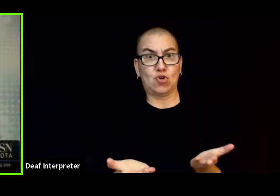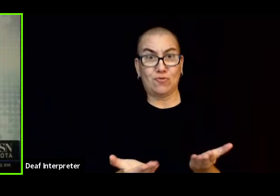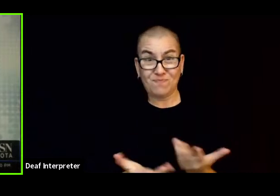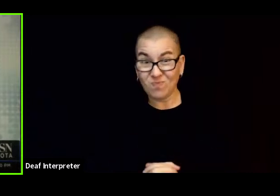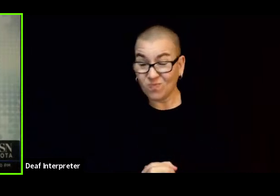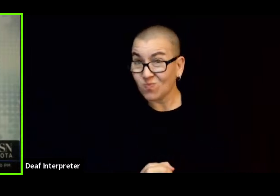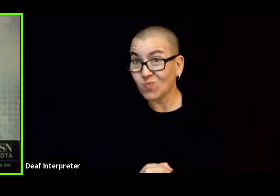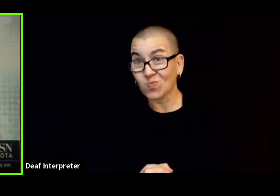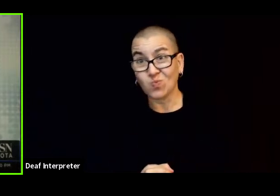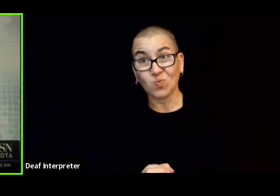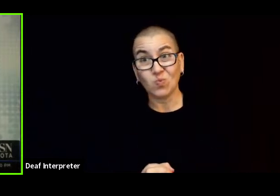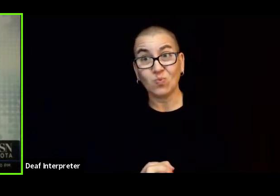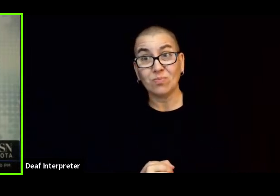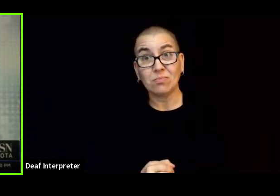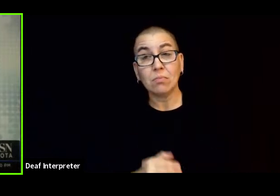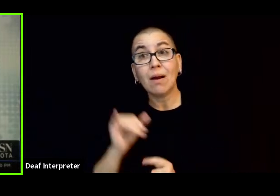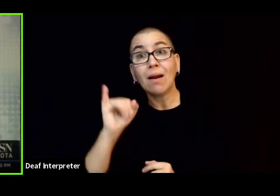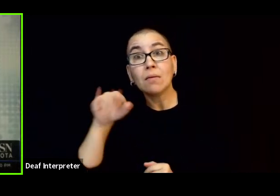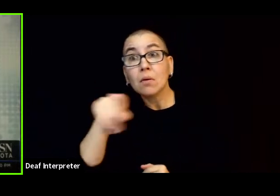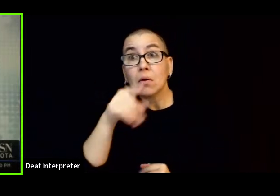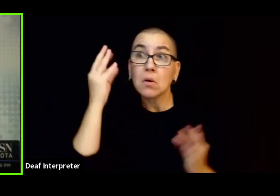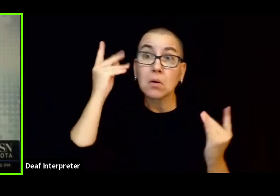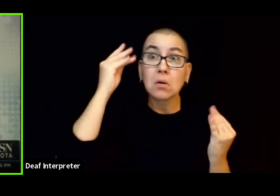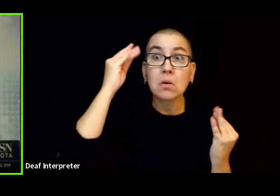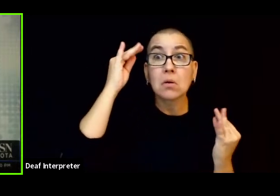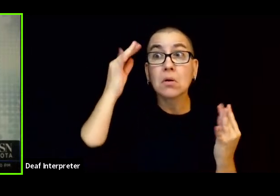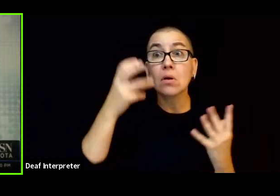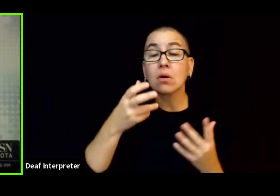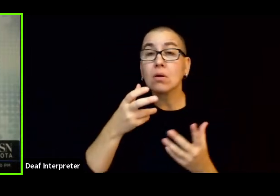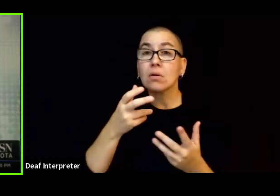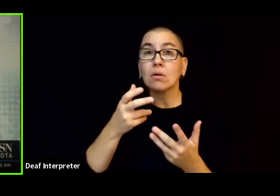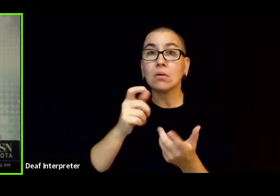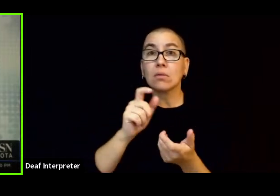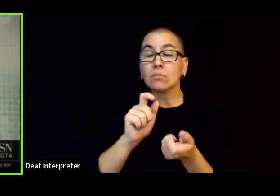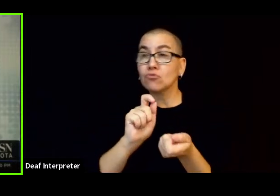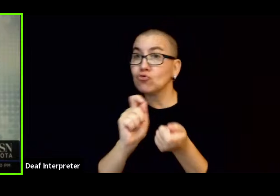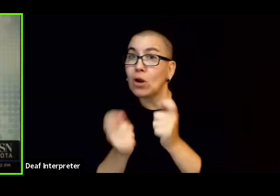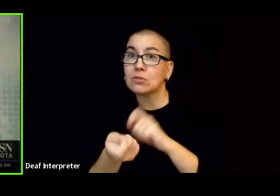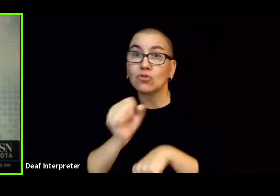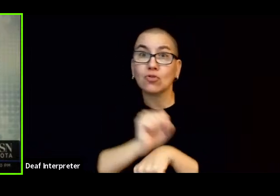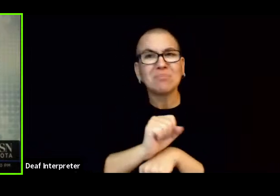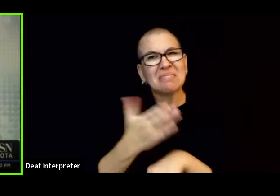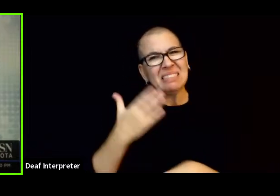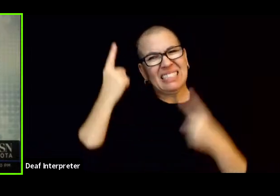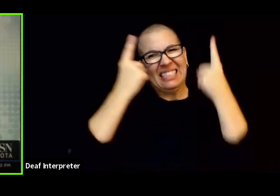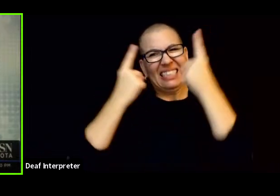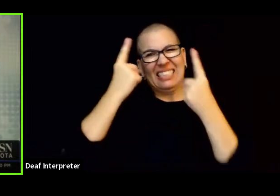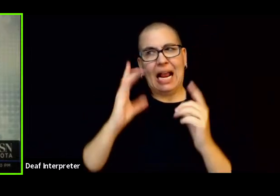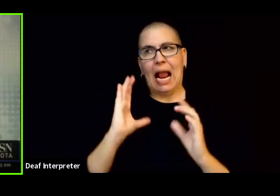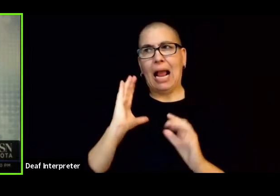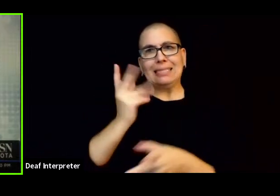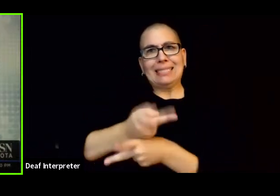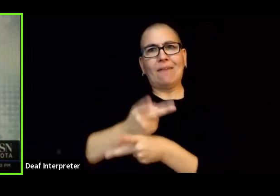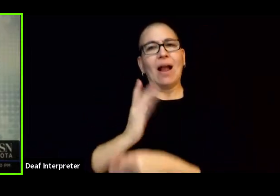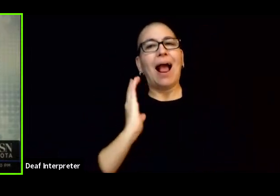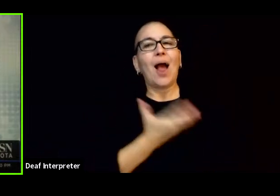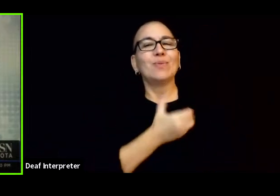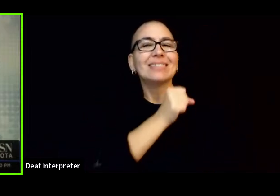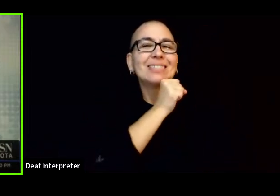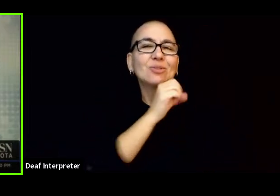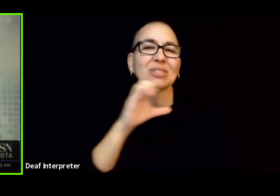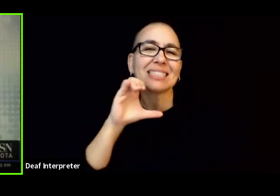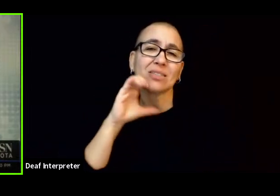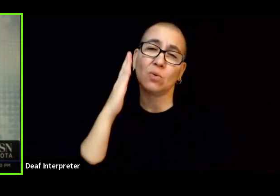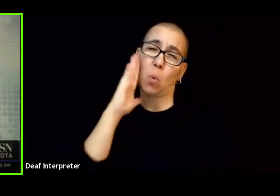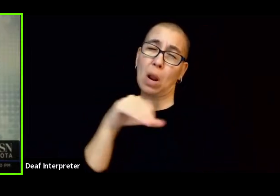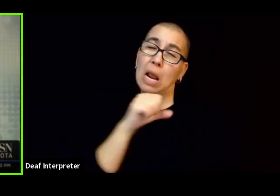a career change to look at caring for our seniors in a variety of settings. Our seniors would love to meet you, and you